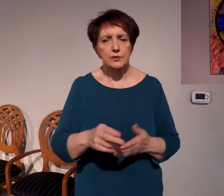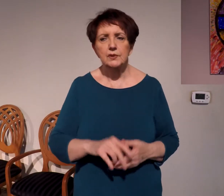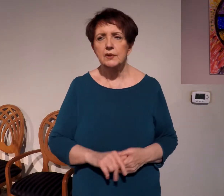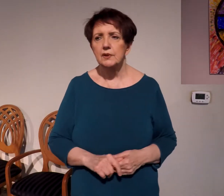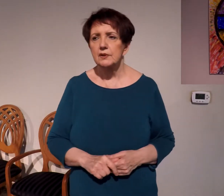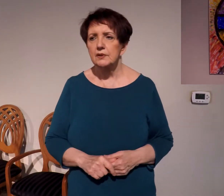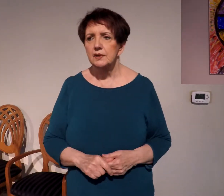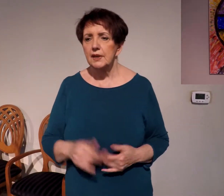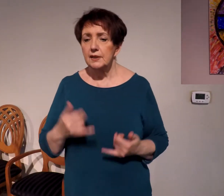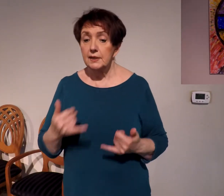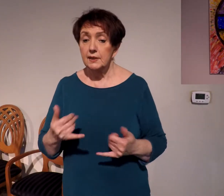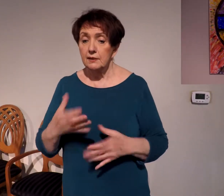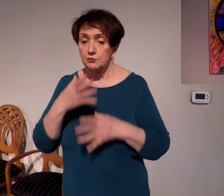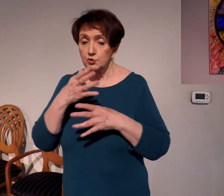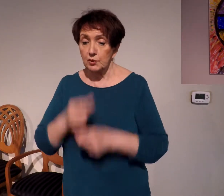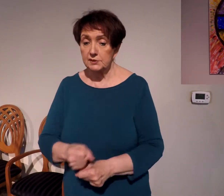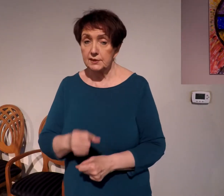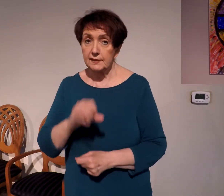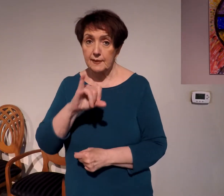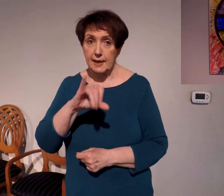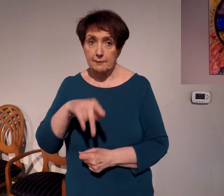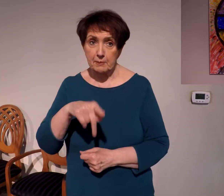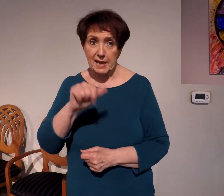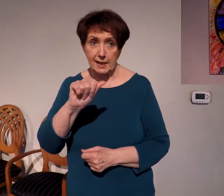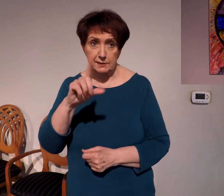now I'm trusting for my iPad to come back on again.